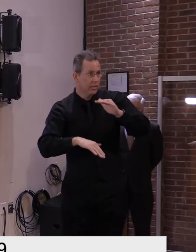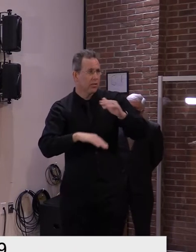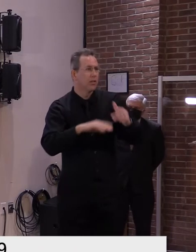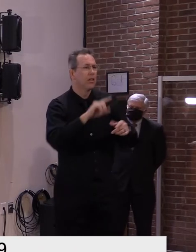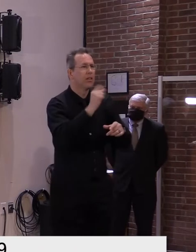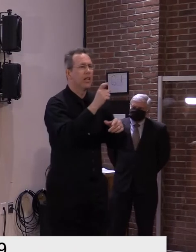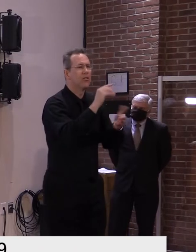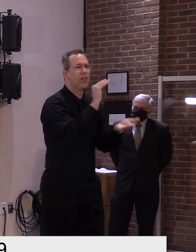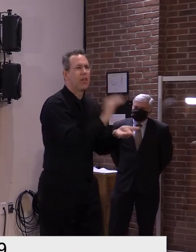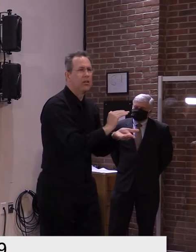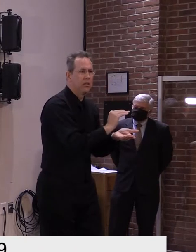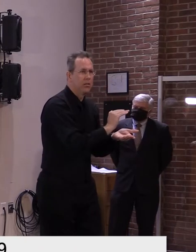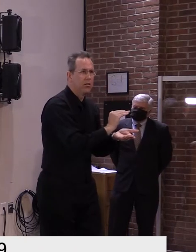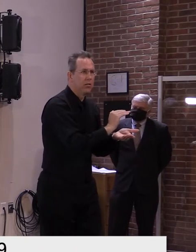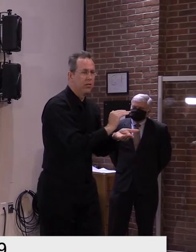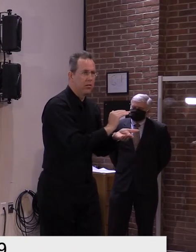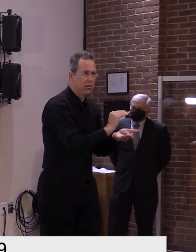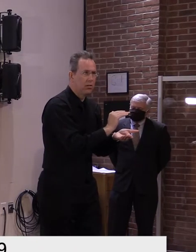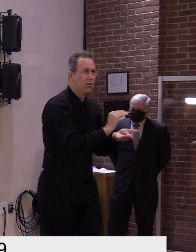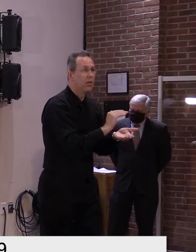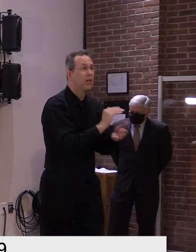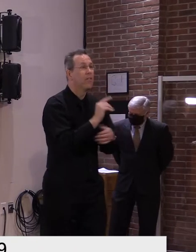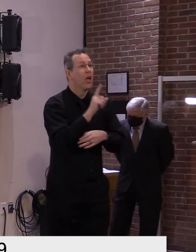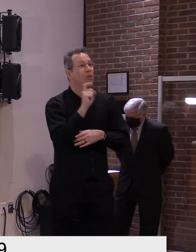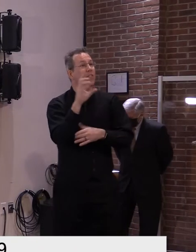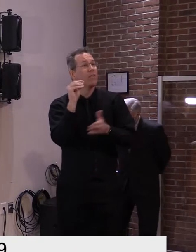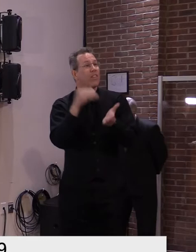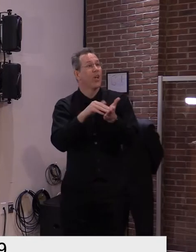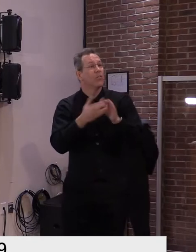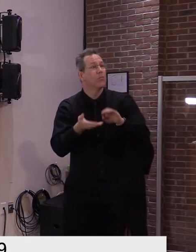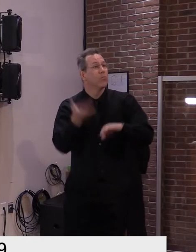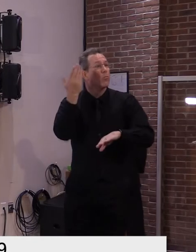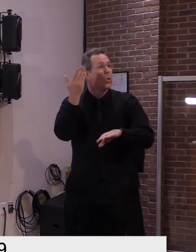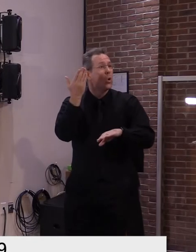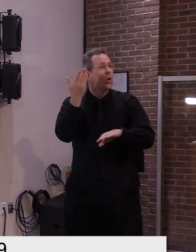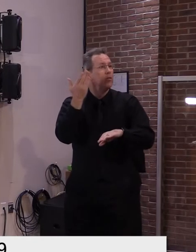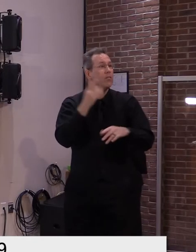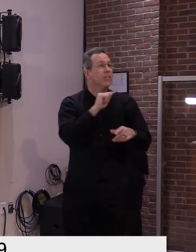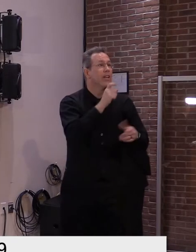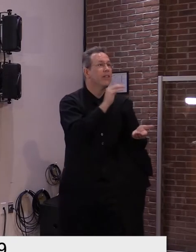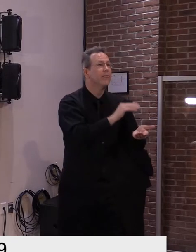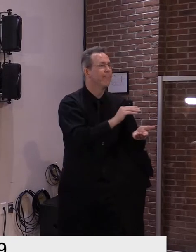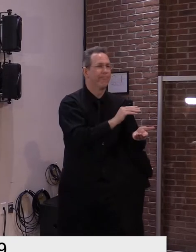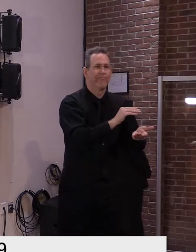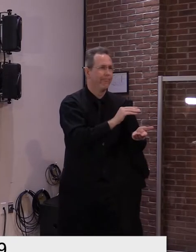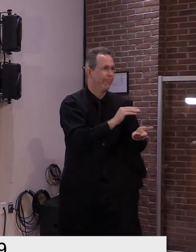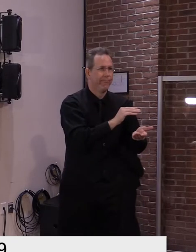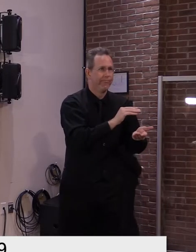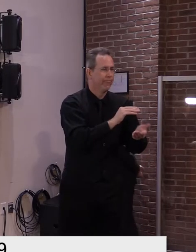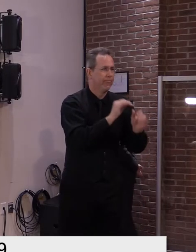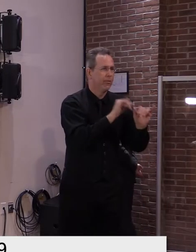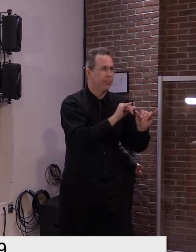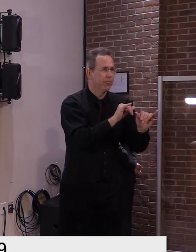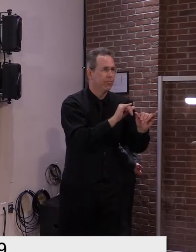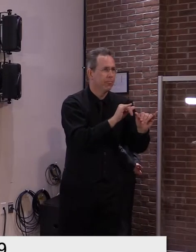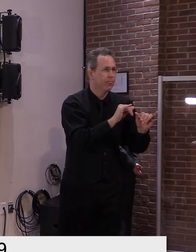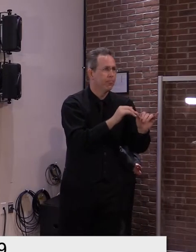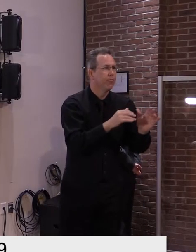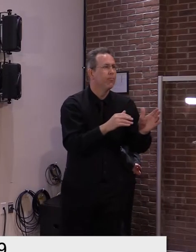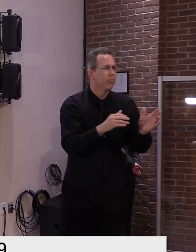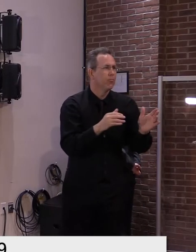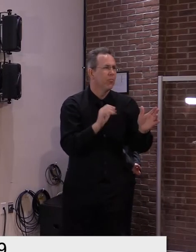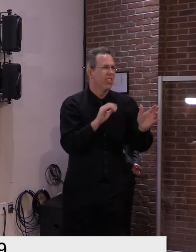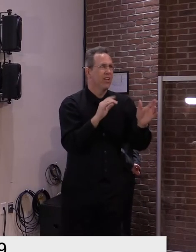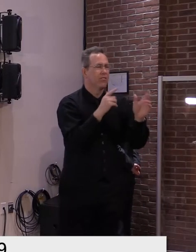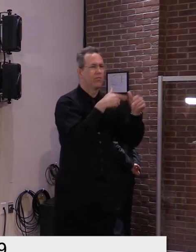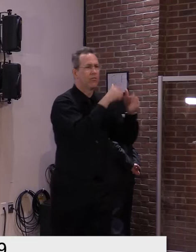and Secretary Young articulated, the Vermont legislature has to pass a corresponding law for that tax exemption